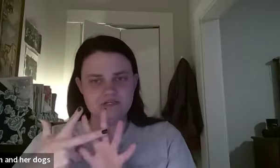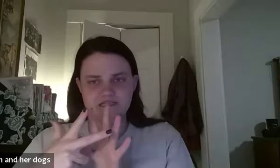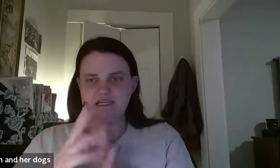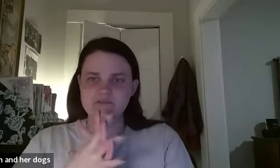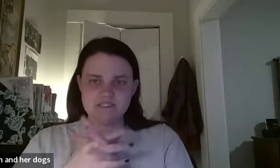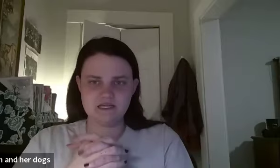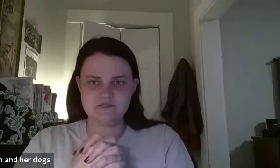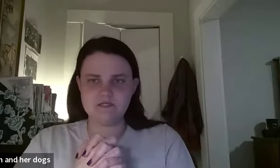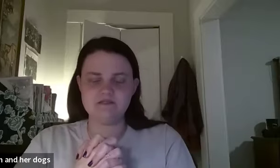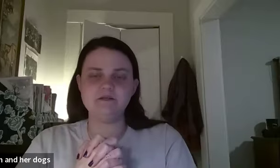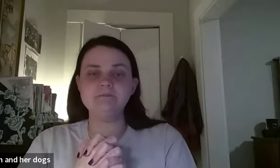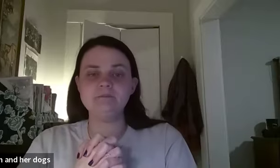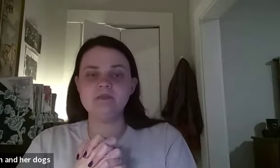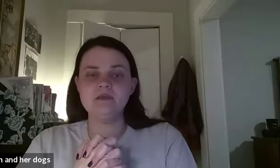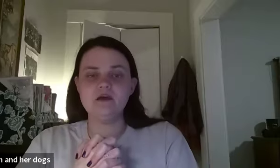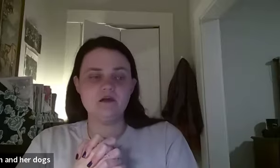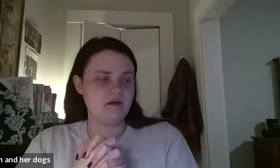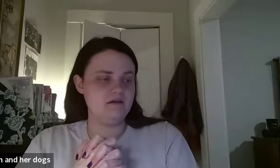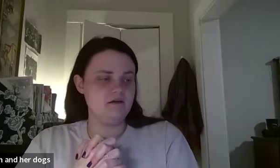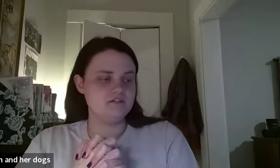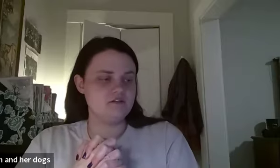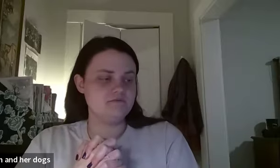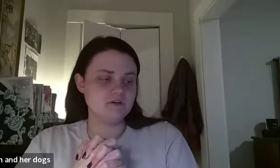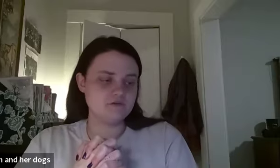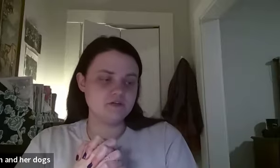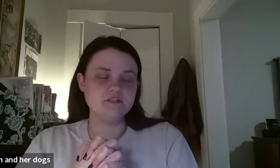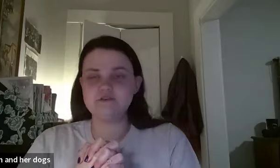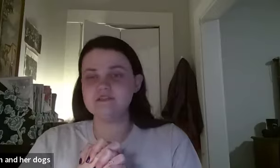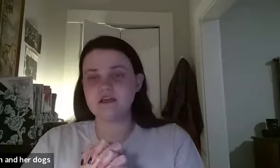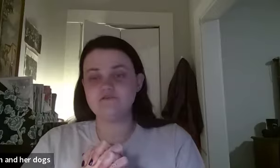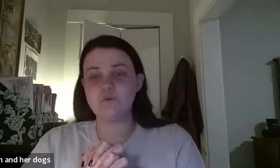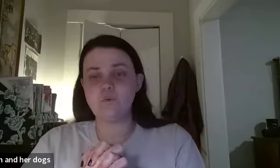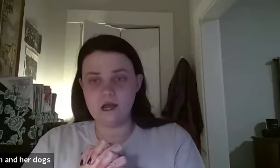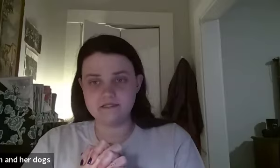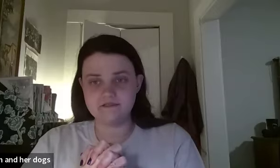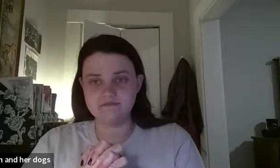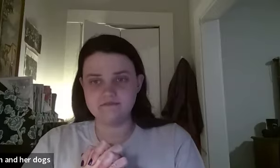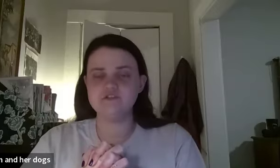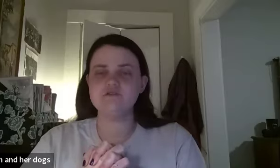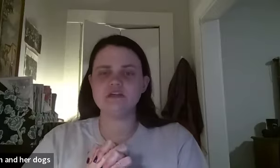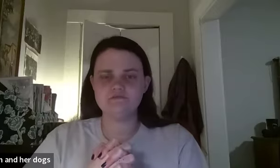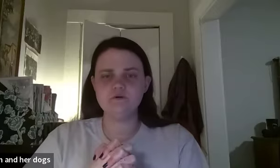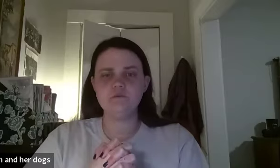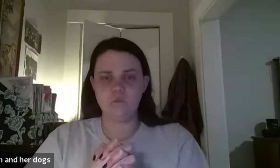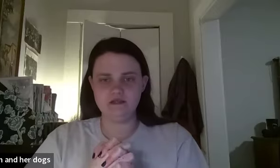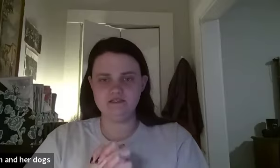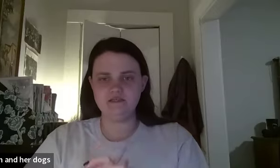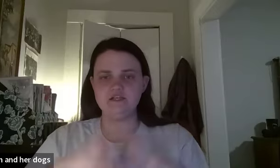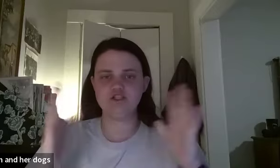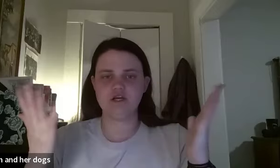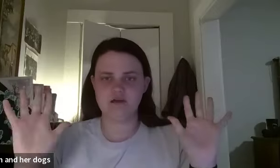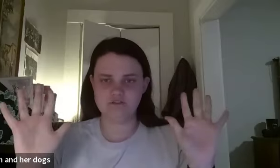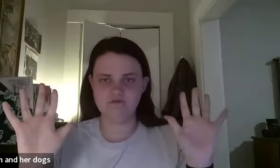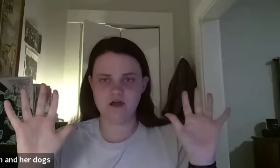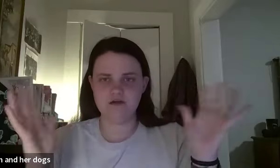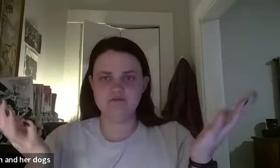always like to emphasize, basically. All right. So the first one we're going to do is the sign for what. So the sign for what is you're going to have two fives.